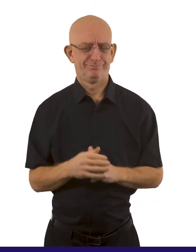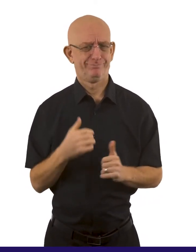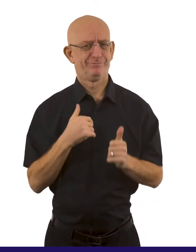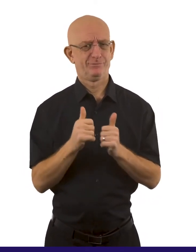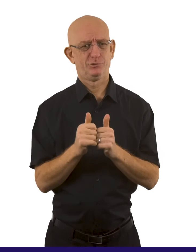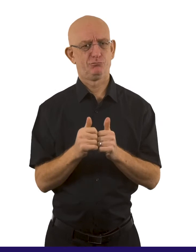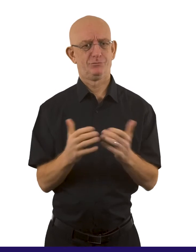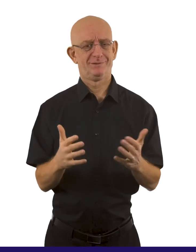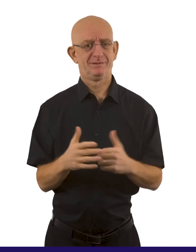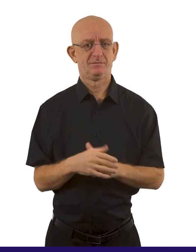Disagree.